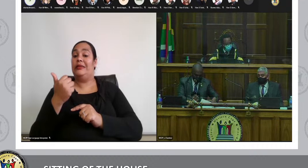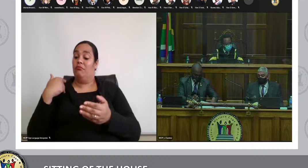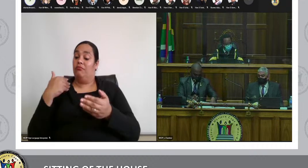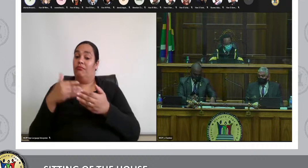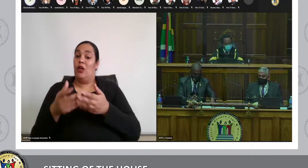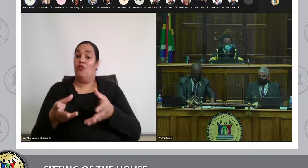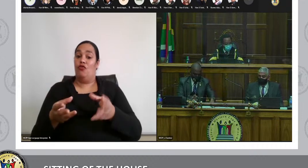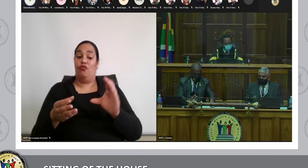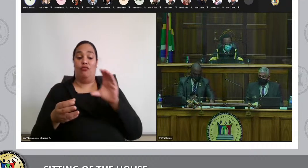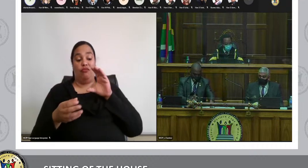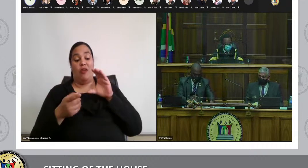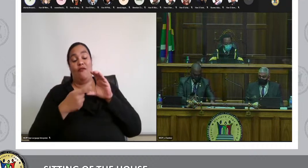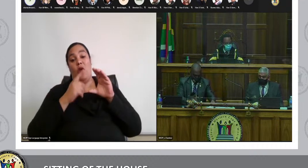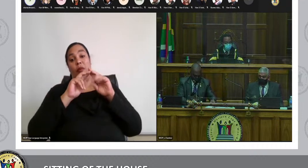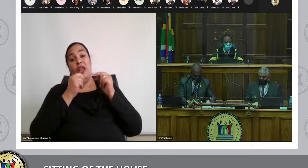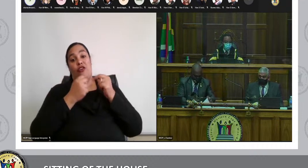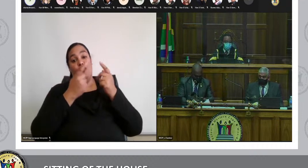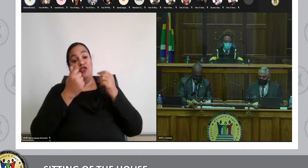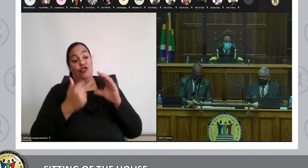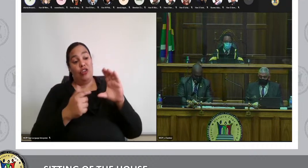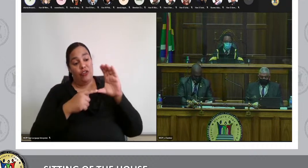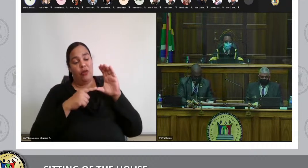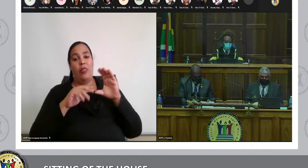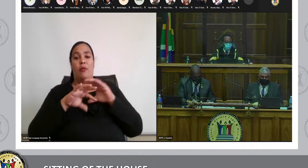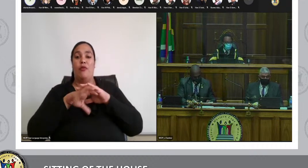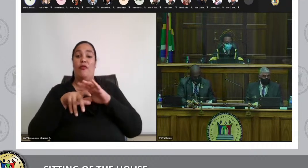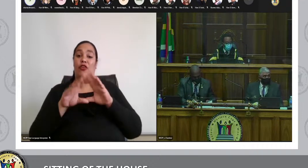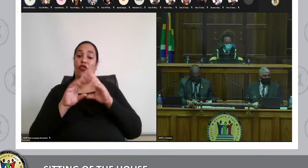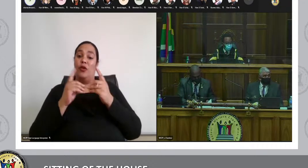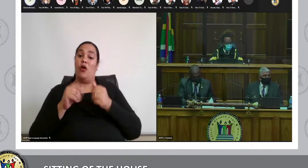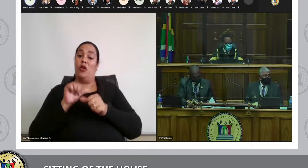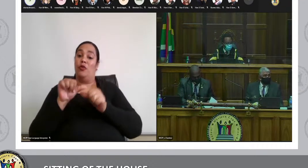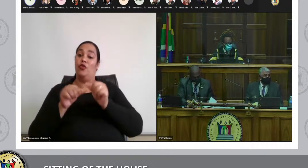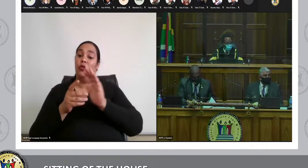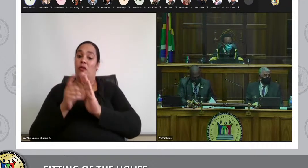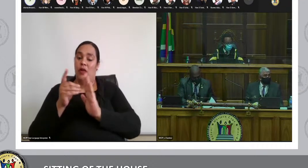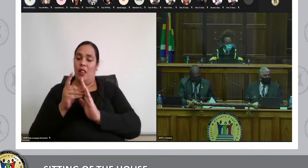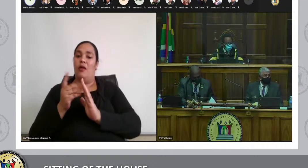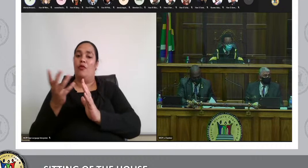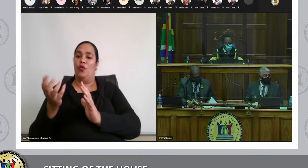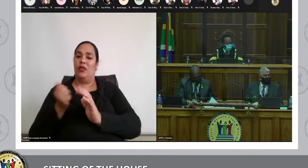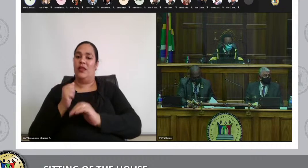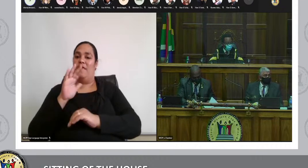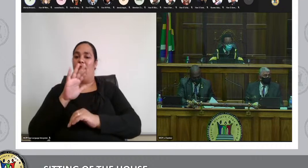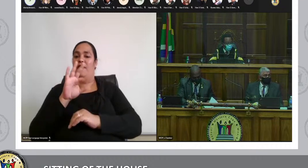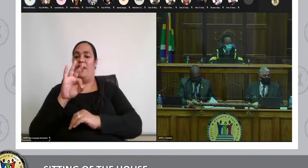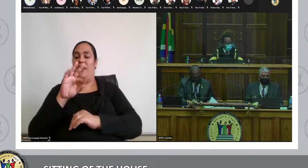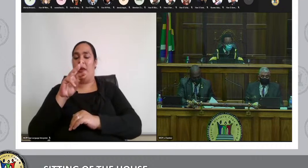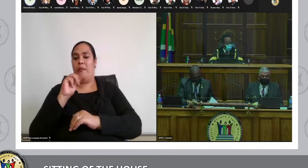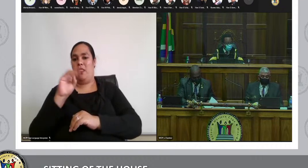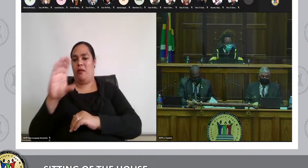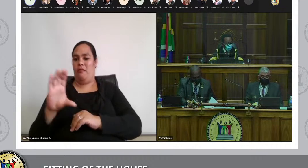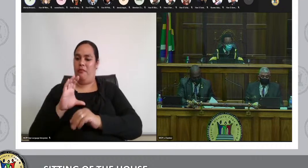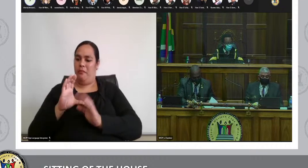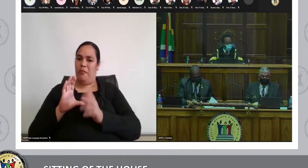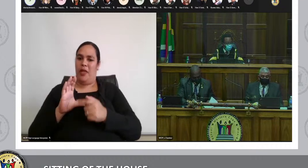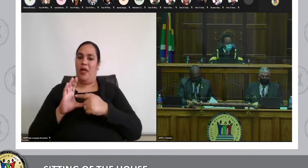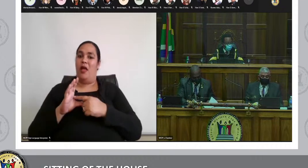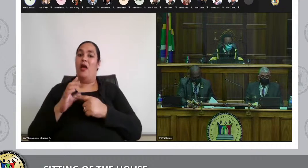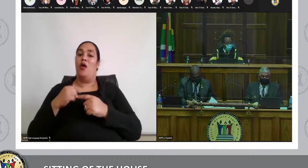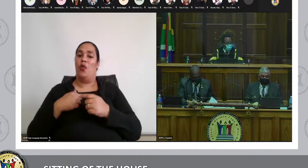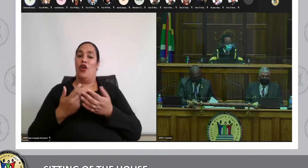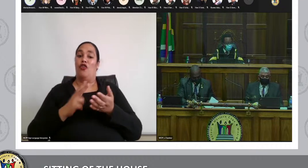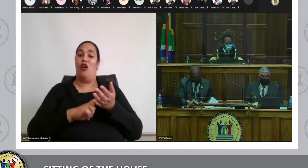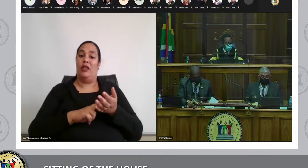received by National Treasury, the Provincial Department of Social Development received 53 million. We contacted